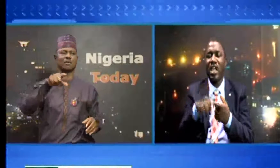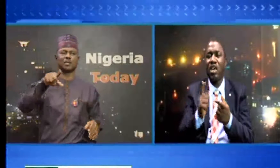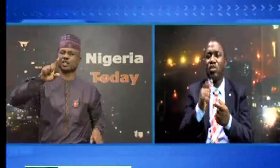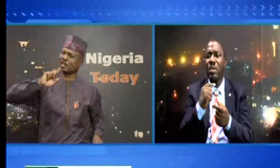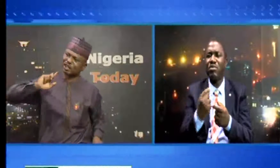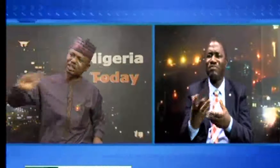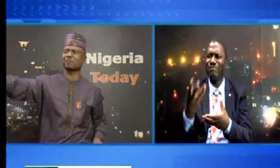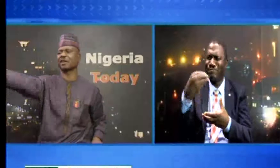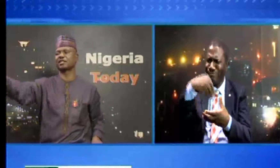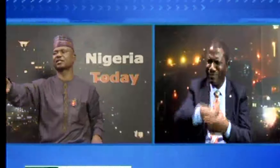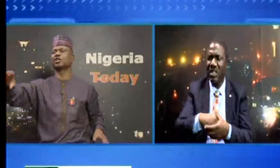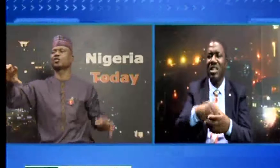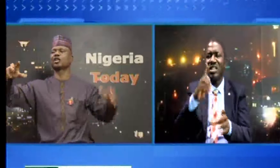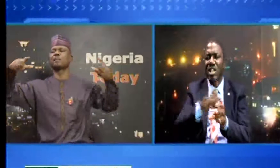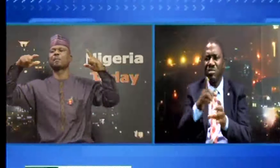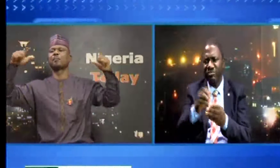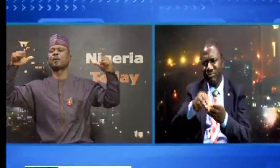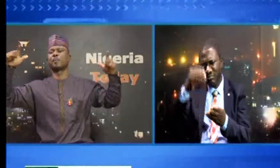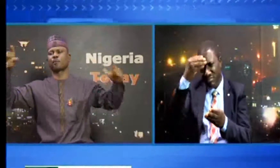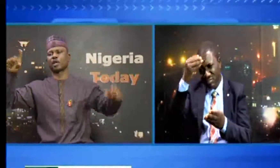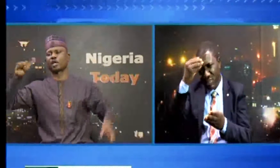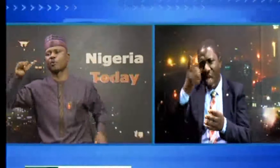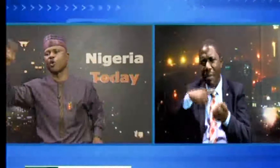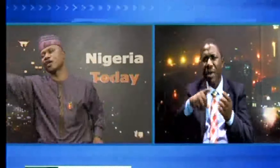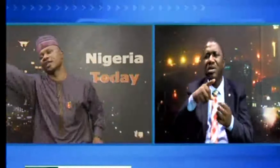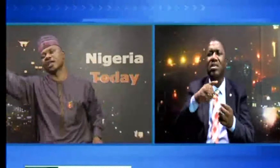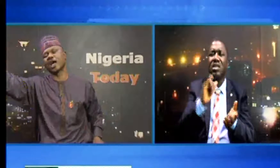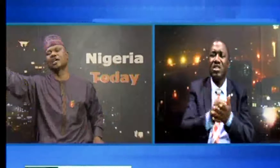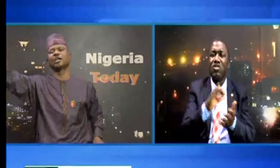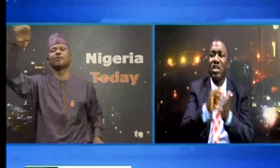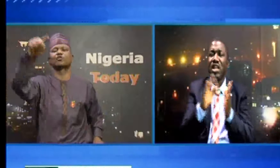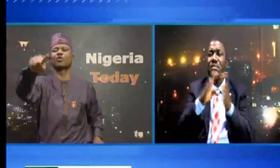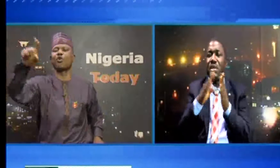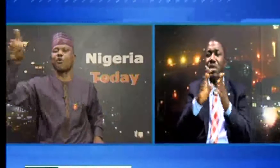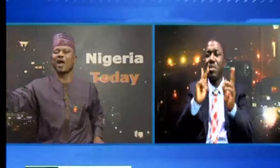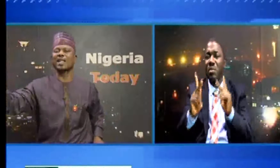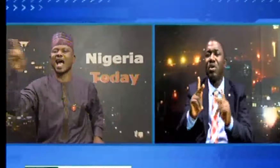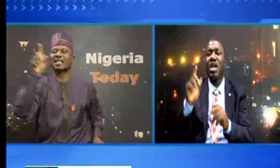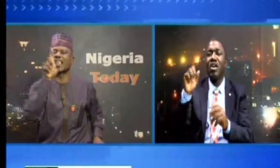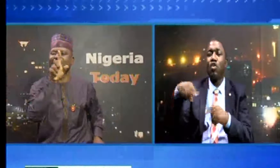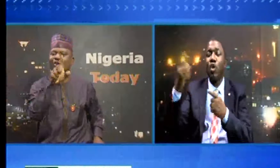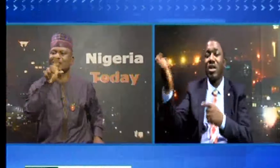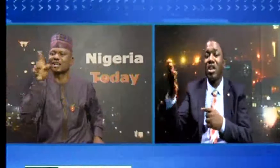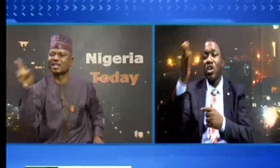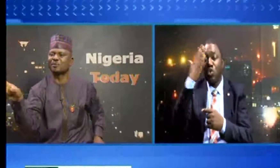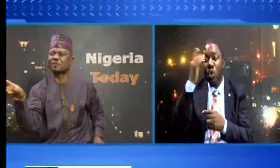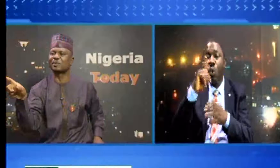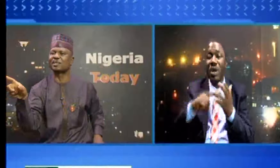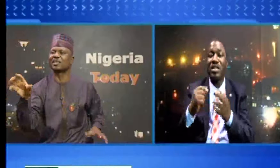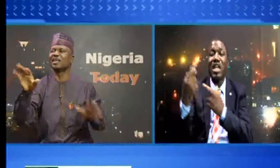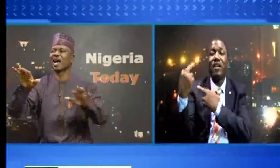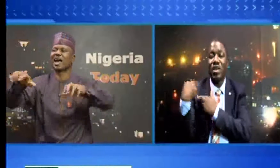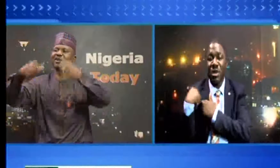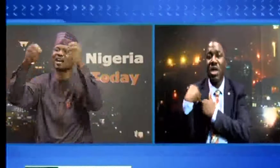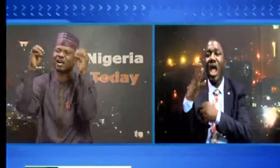of disability in these places so that the big people that keep going there, they must know what are their roles and